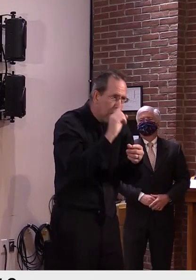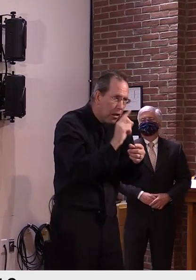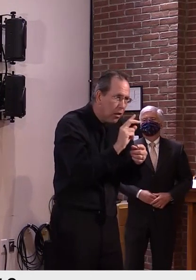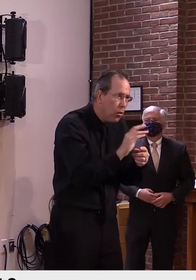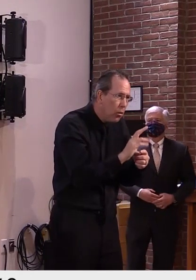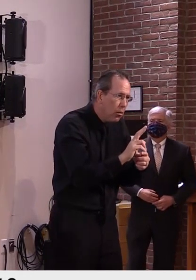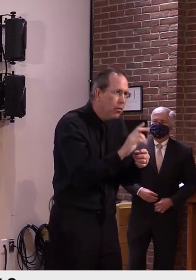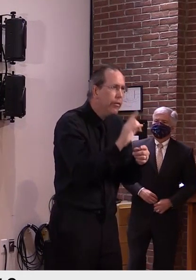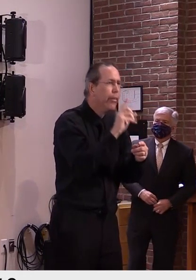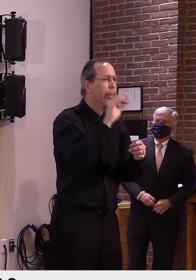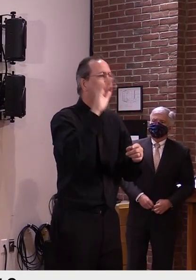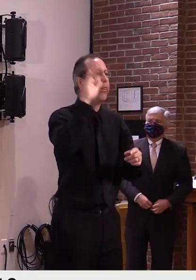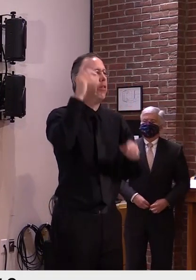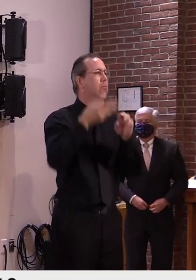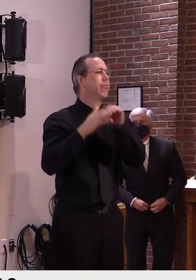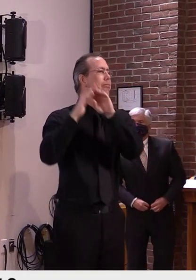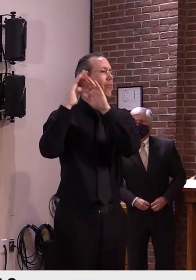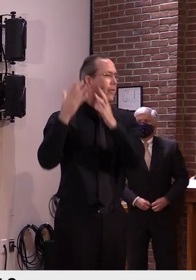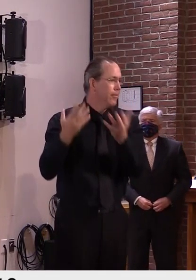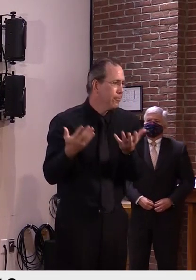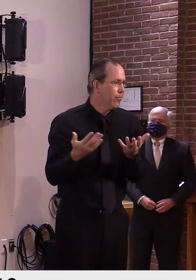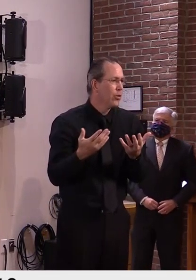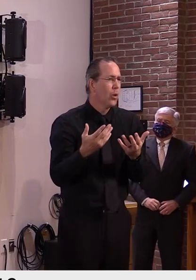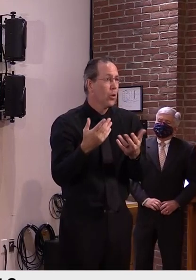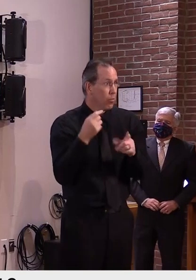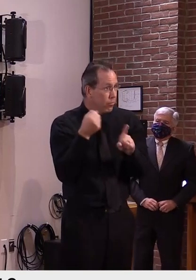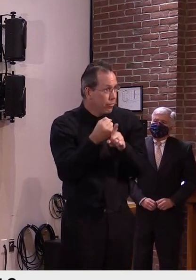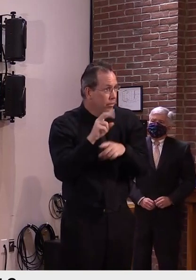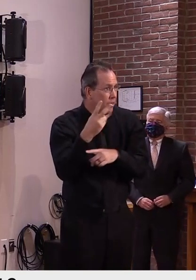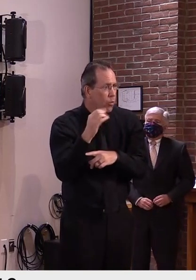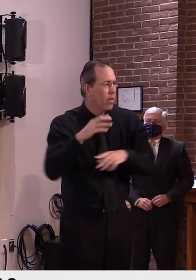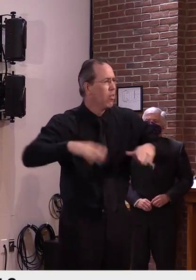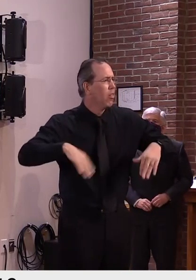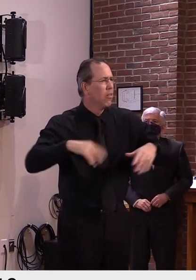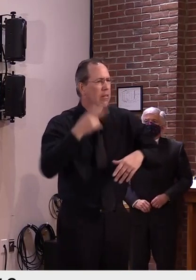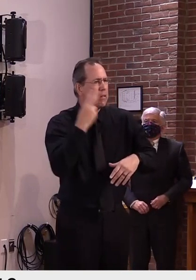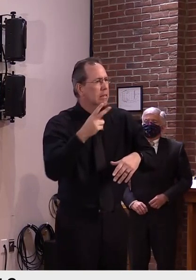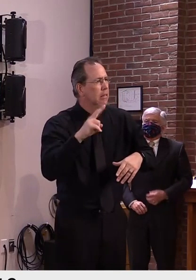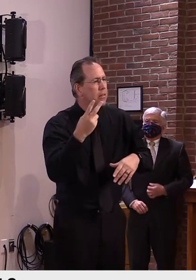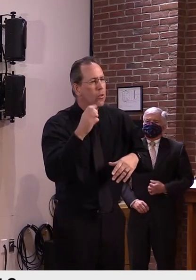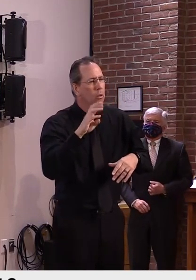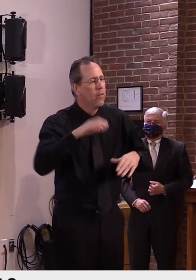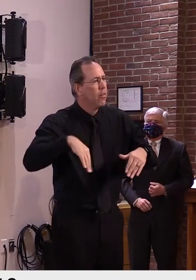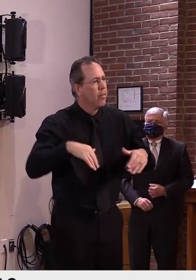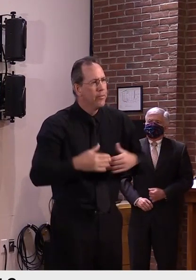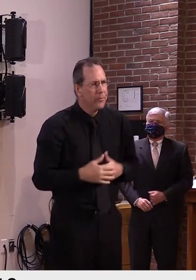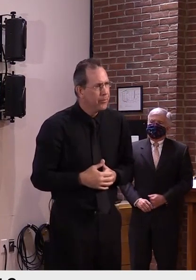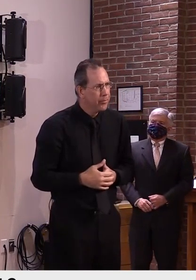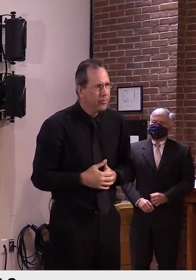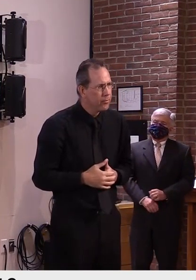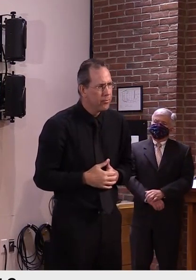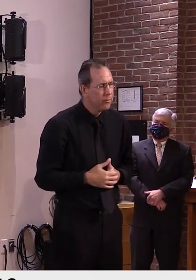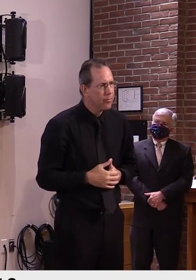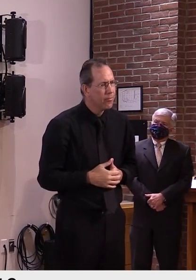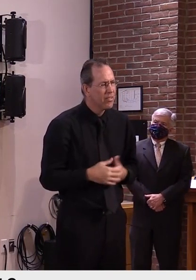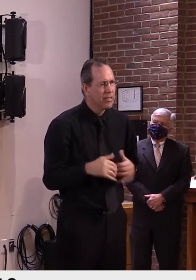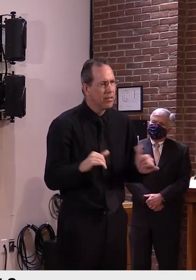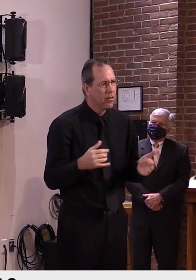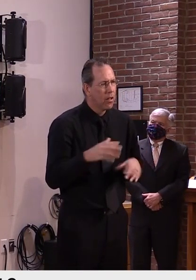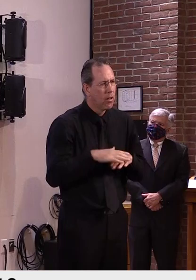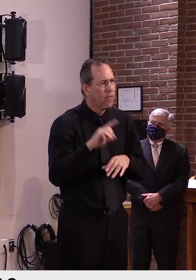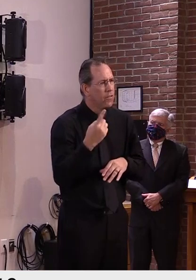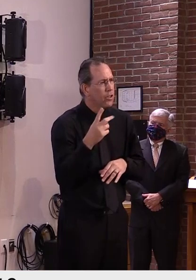began in February, March, April, as opposed to something new. The difference in the United States, you know, if